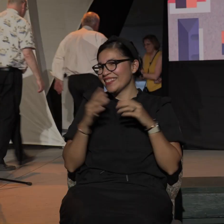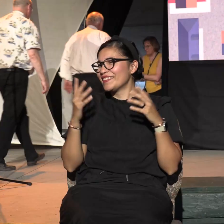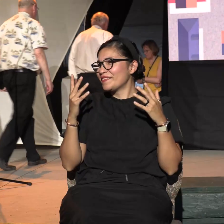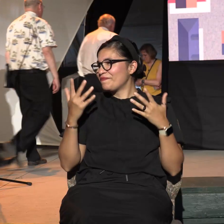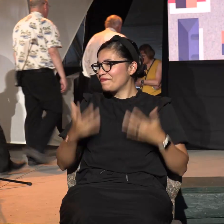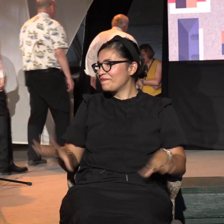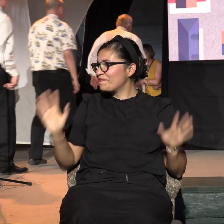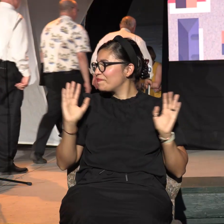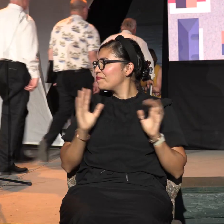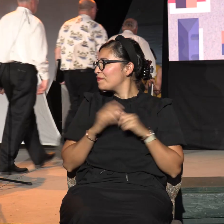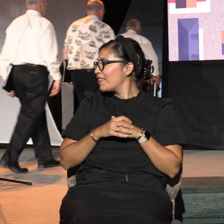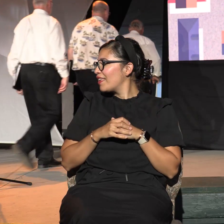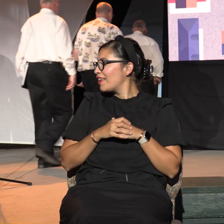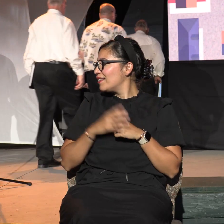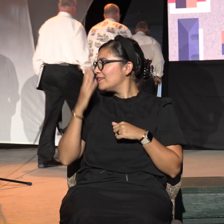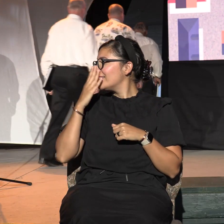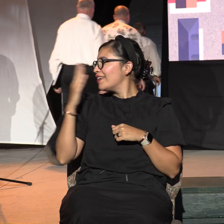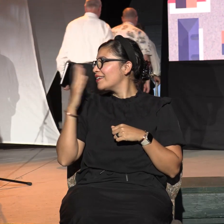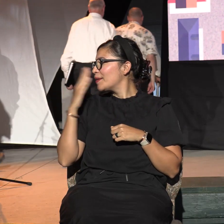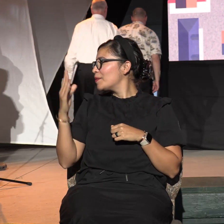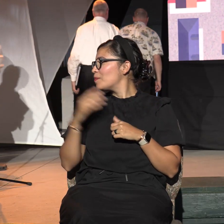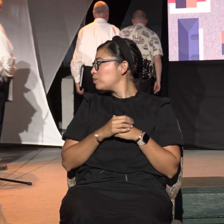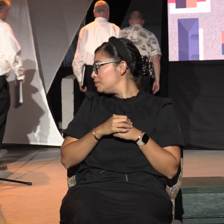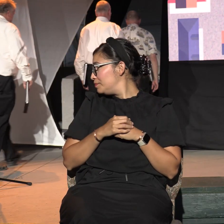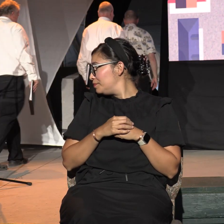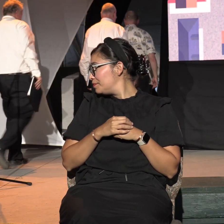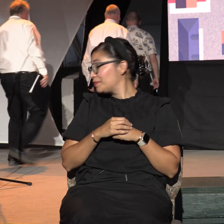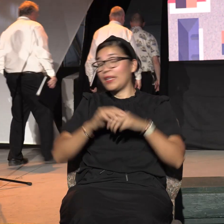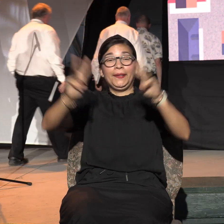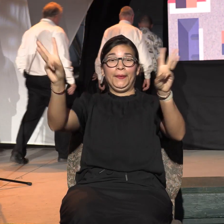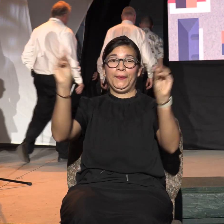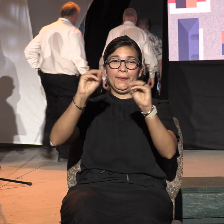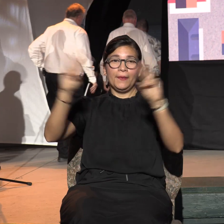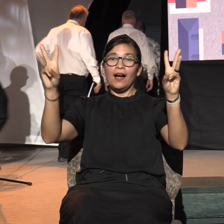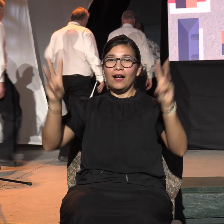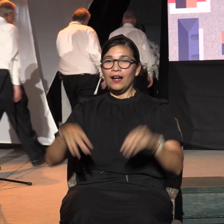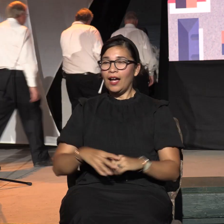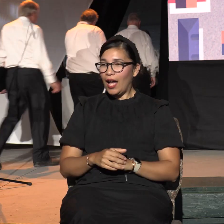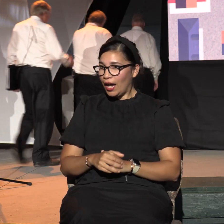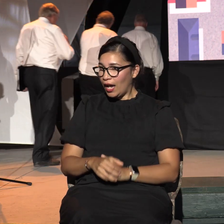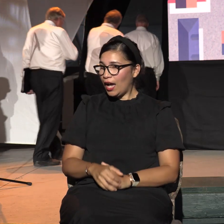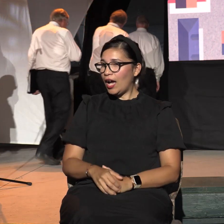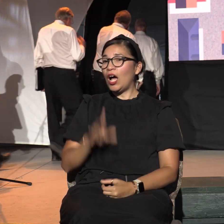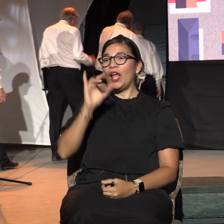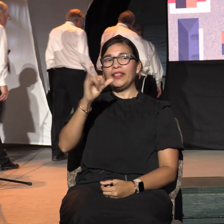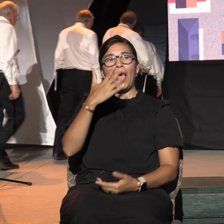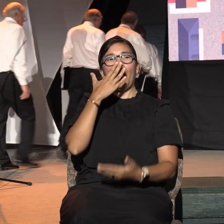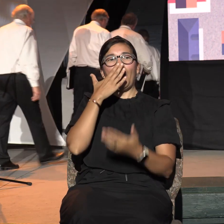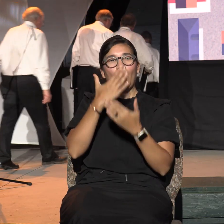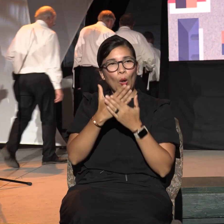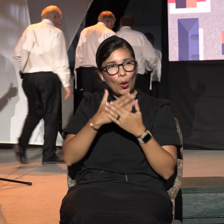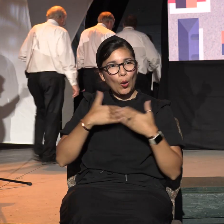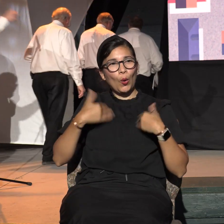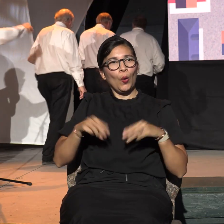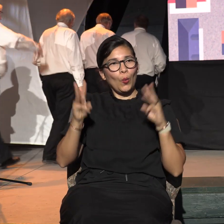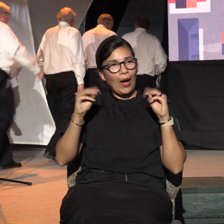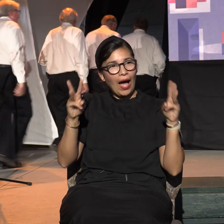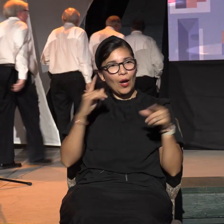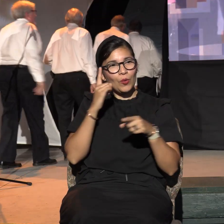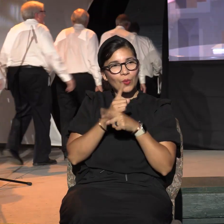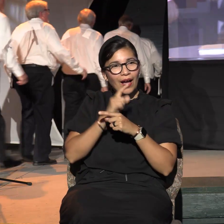Is it not? Amen. Oh, you have just been a reset to my soul. What